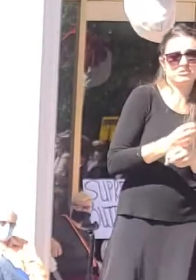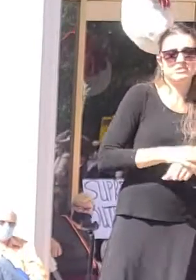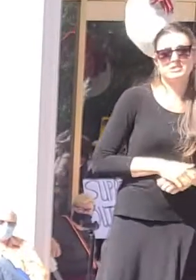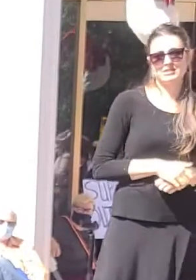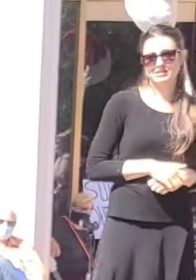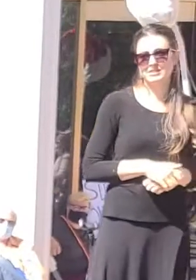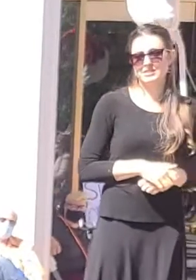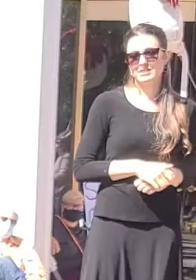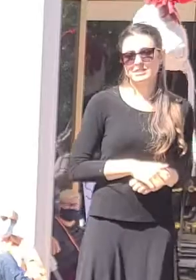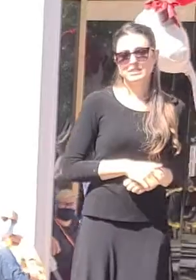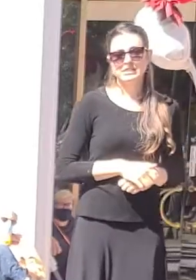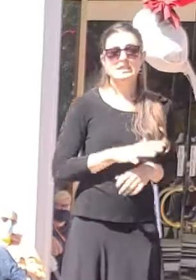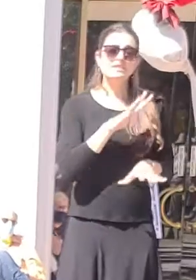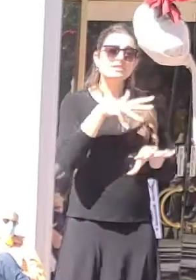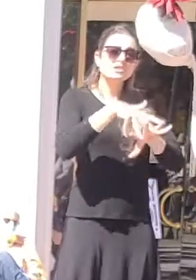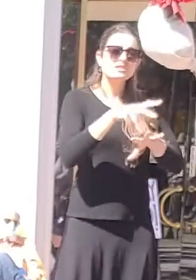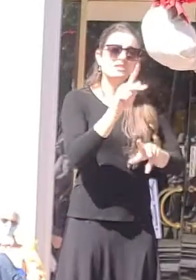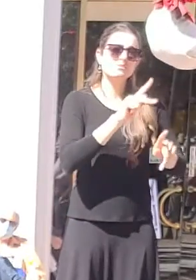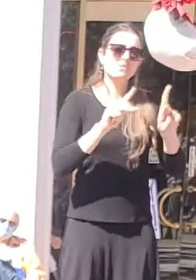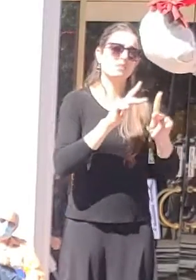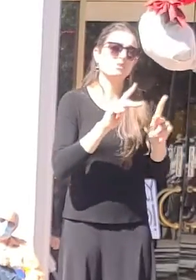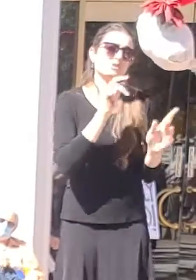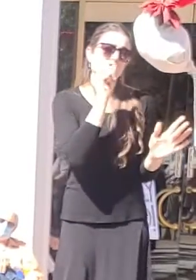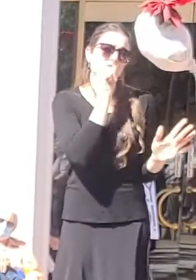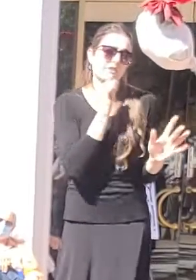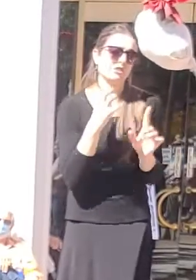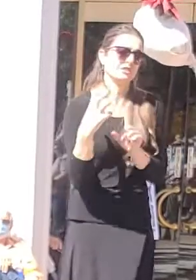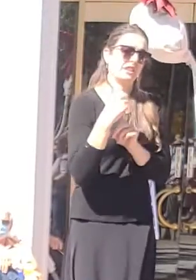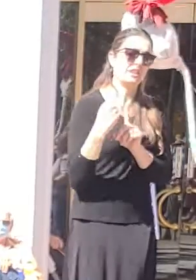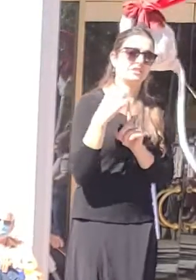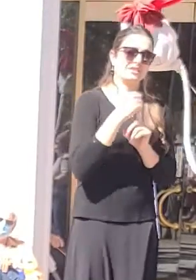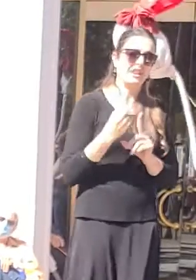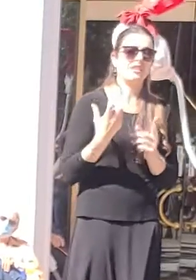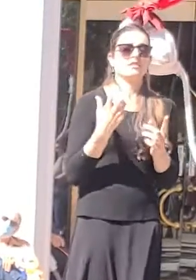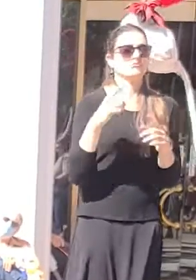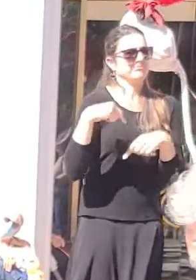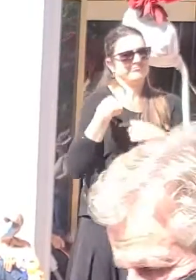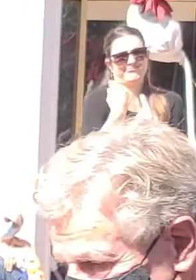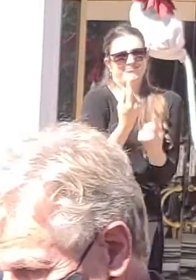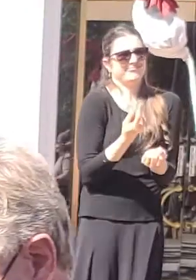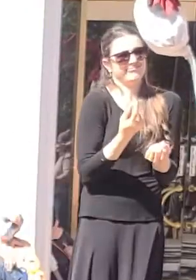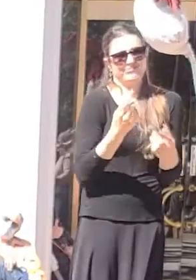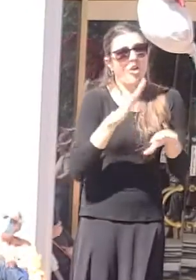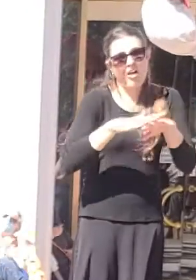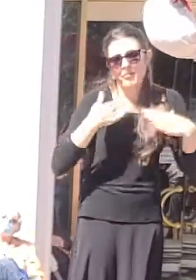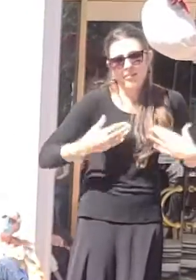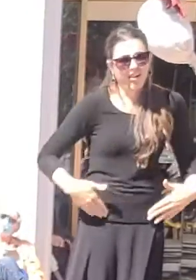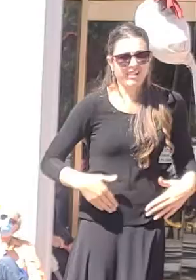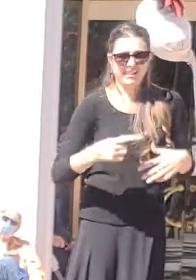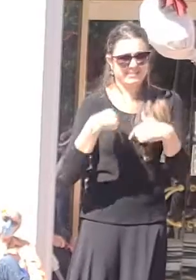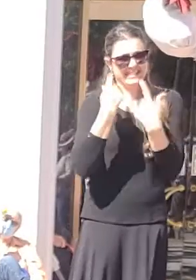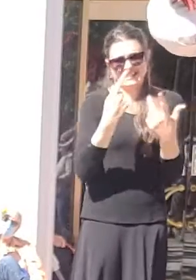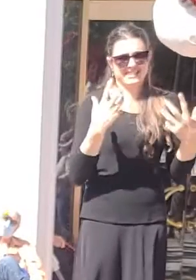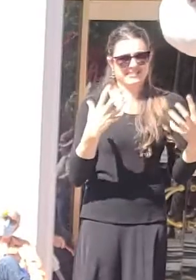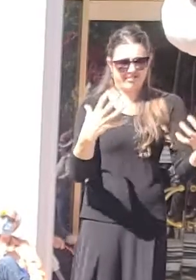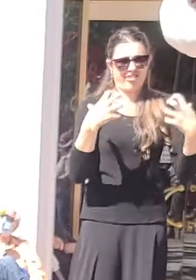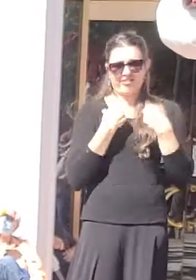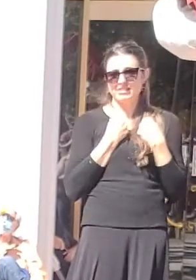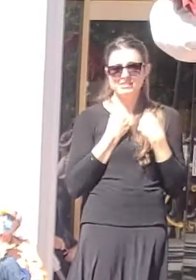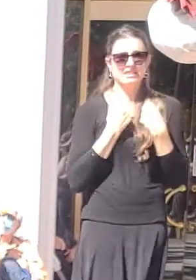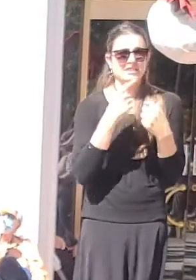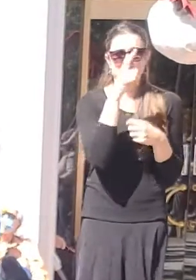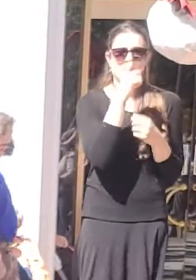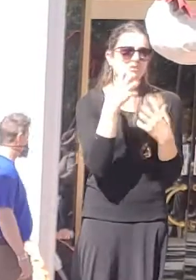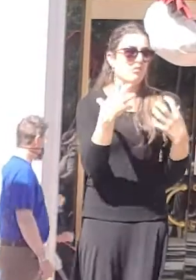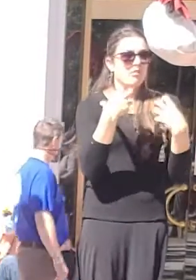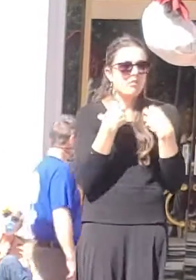As Indigenous people, we've suffered attacks on our bodily autonomy since colonization. We've lacked abortion access because of colonial laws, conditions,